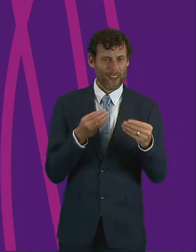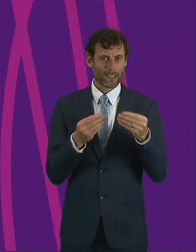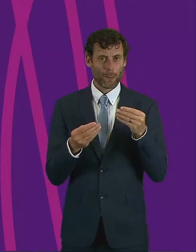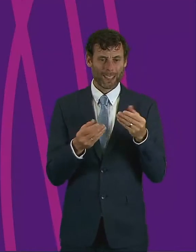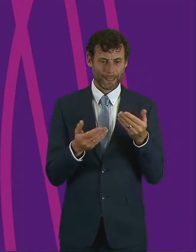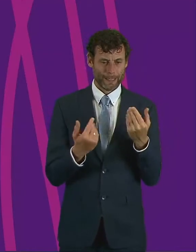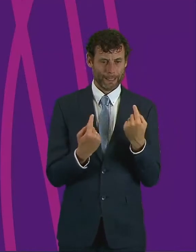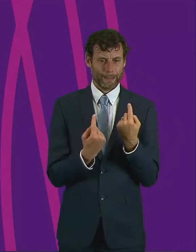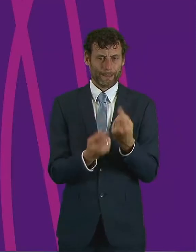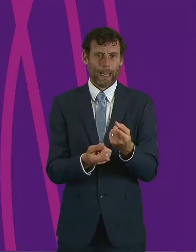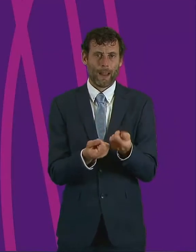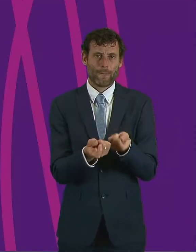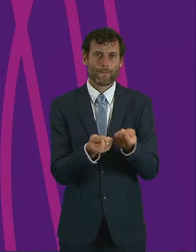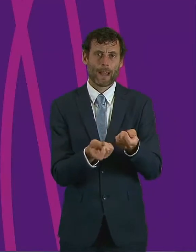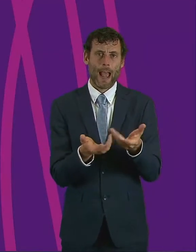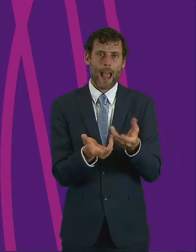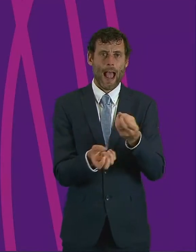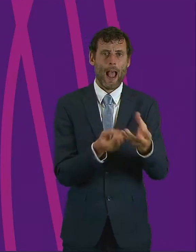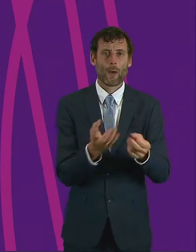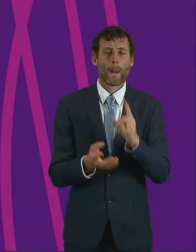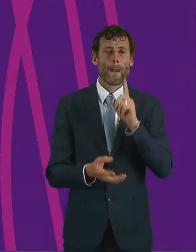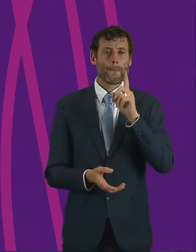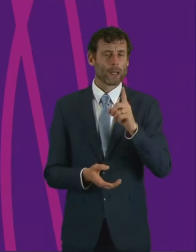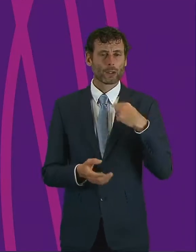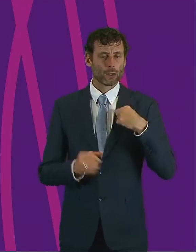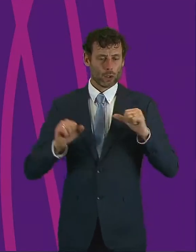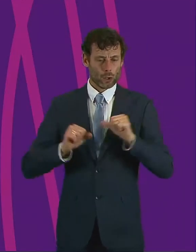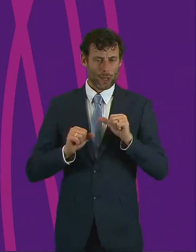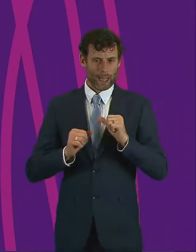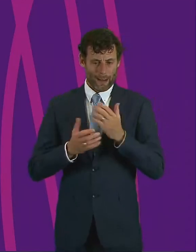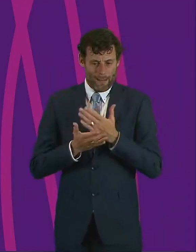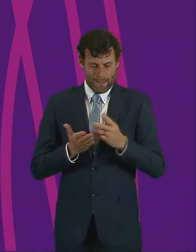the full certainty and transparency on how that will work.